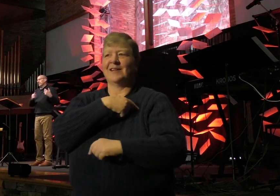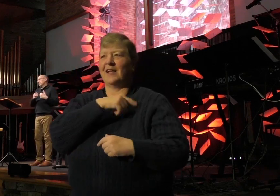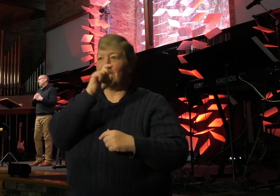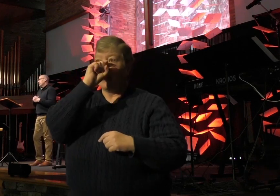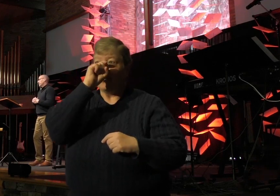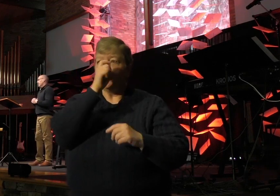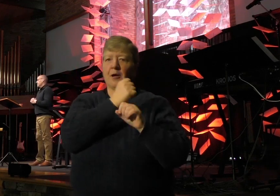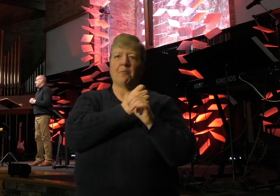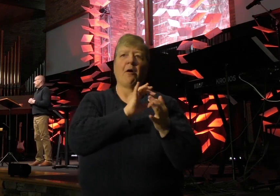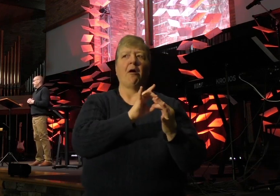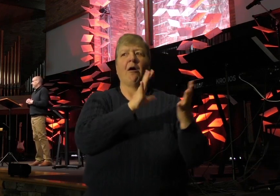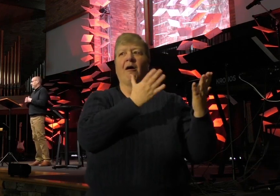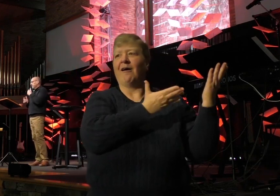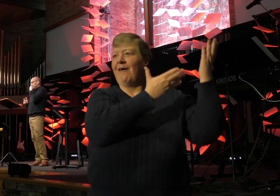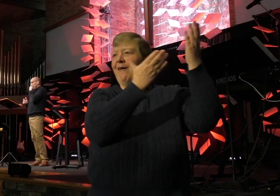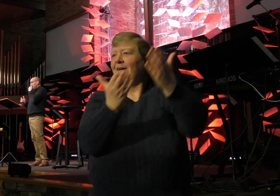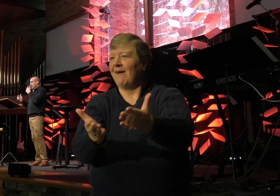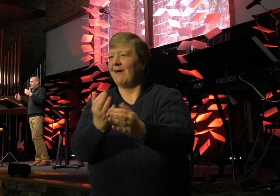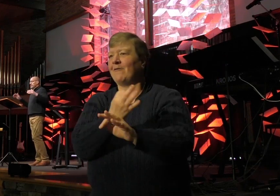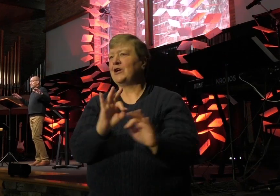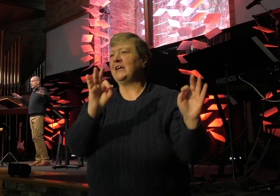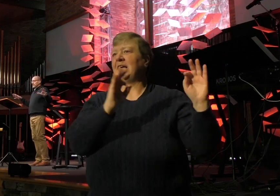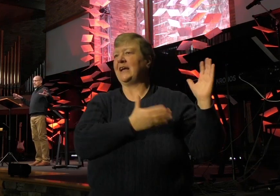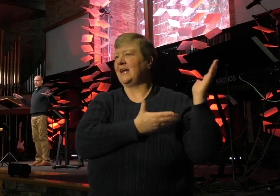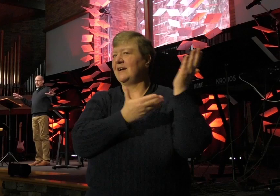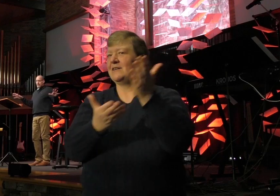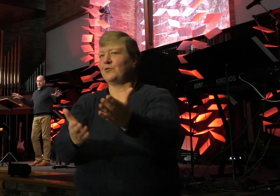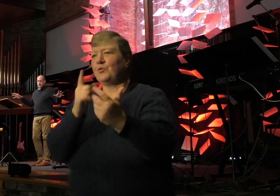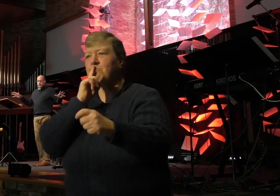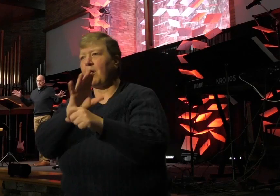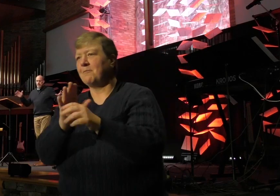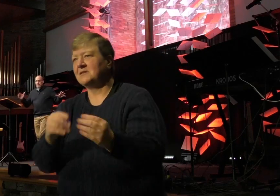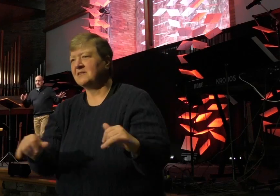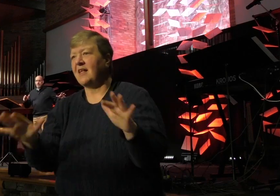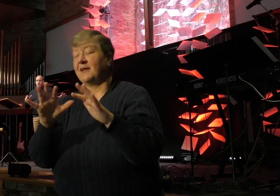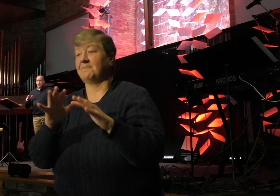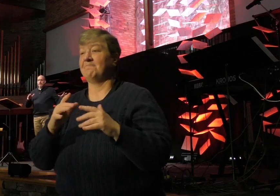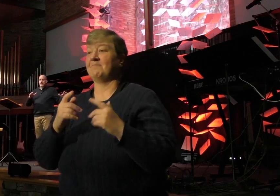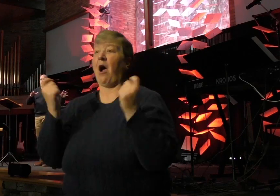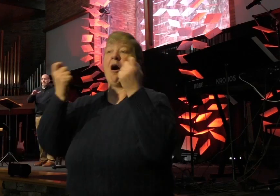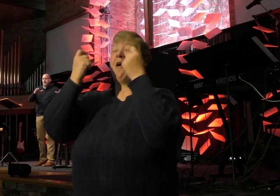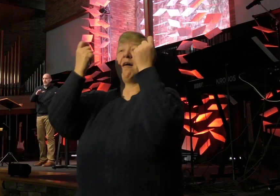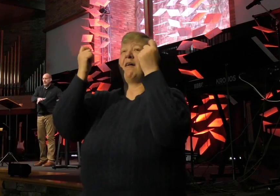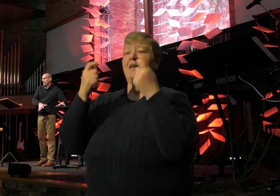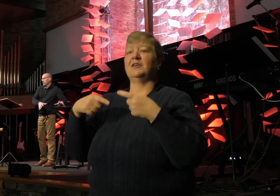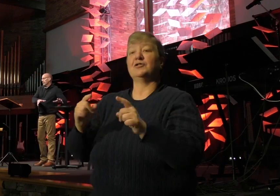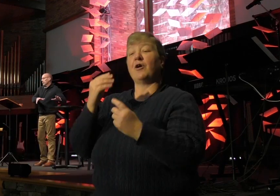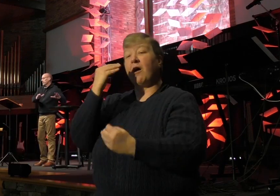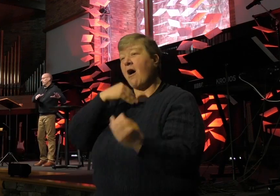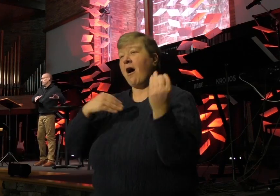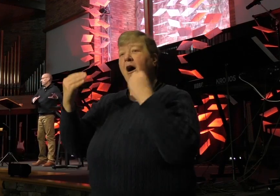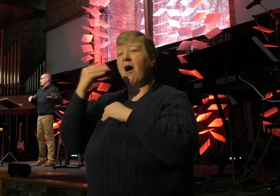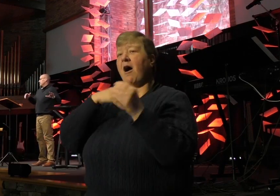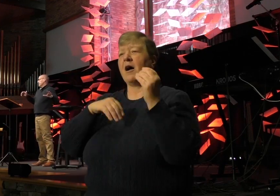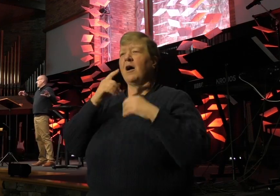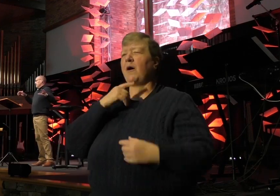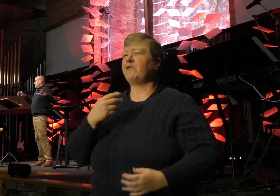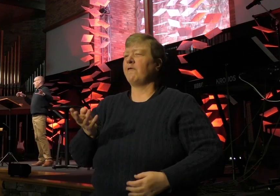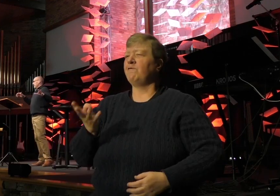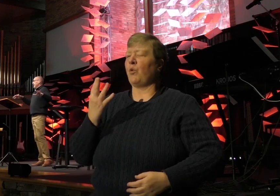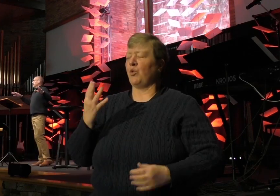bringing them into the promised land. And during this feast, what they would do is they would light four